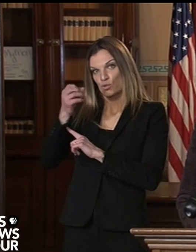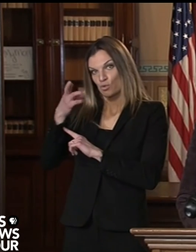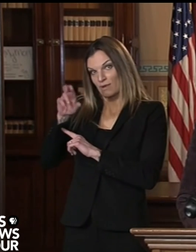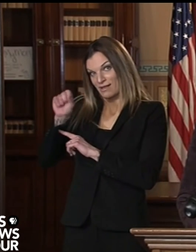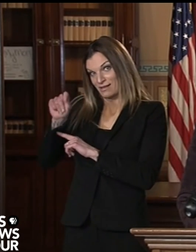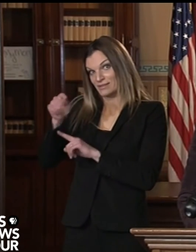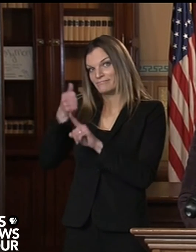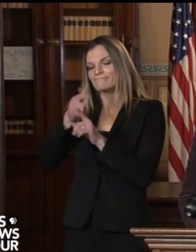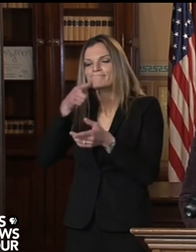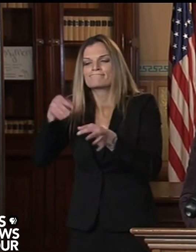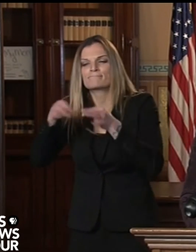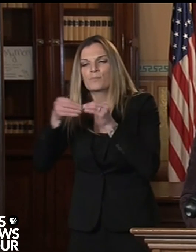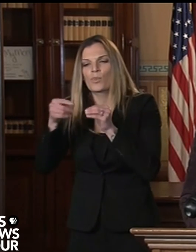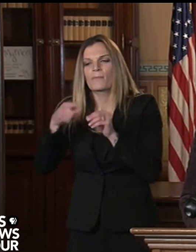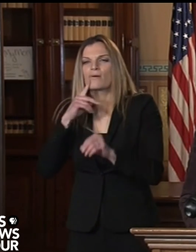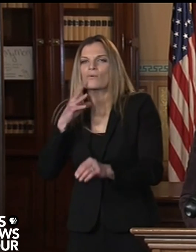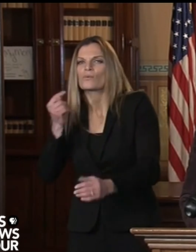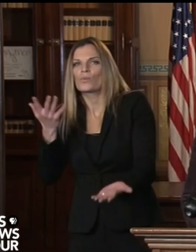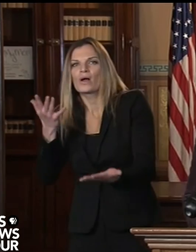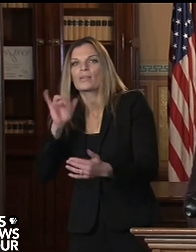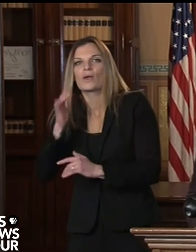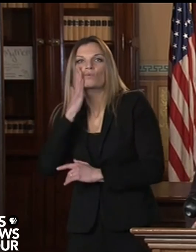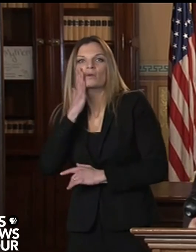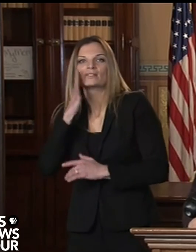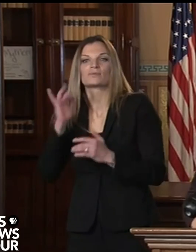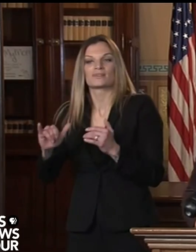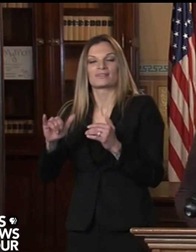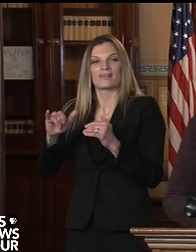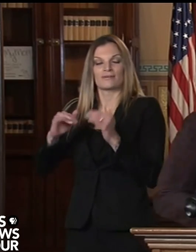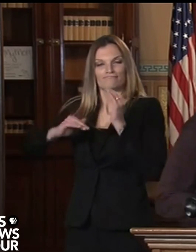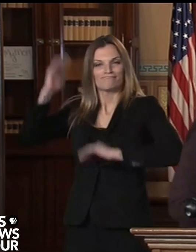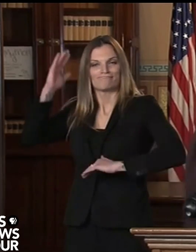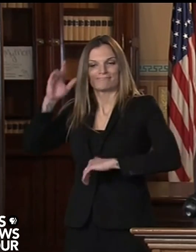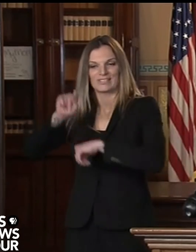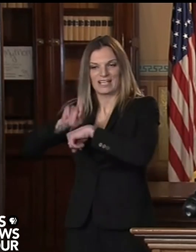Racial Disparities Task Force and the work that they have done. Thank you.